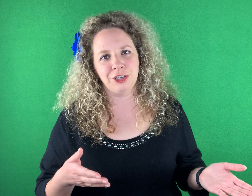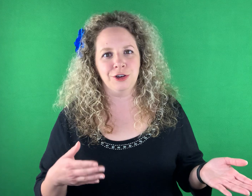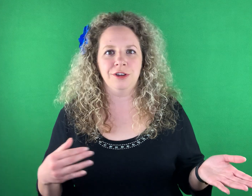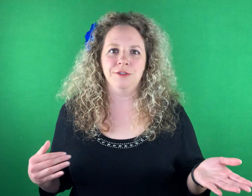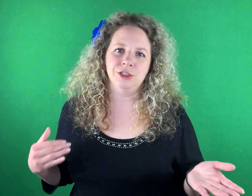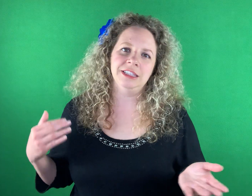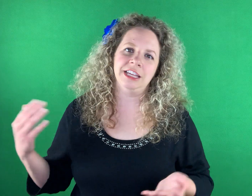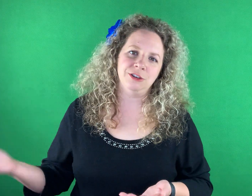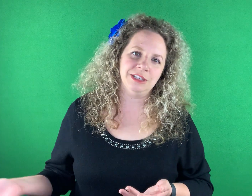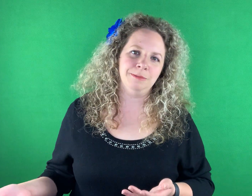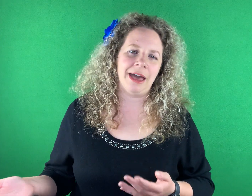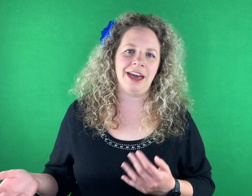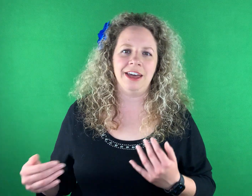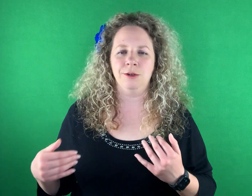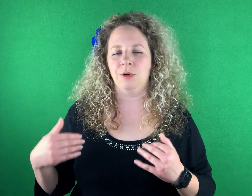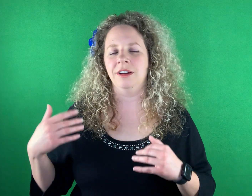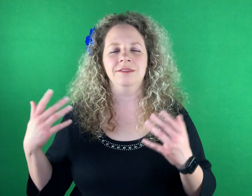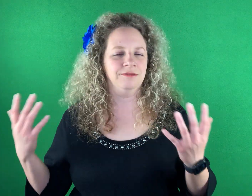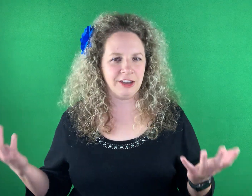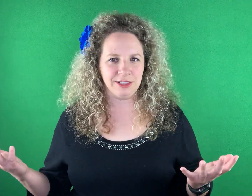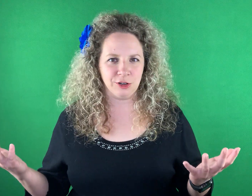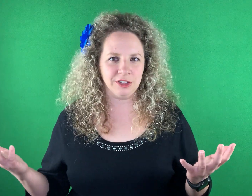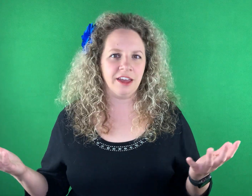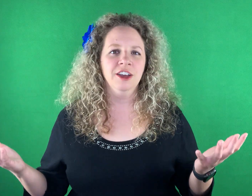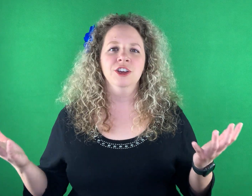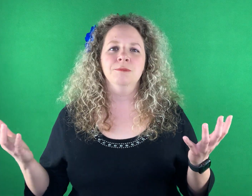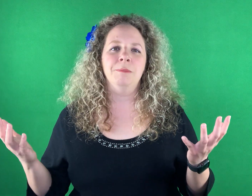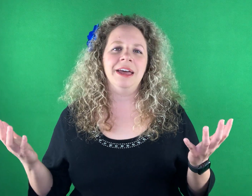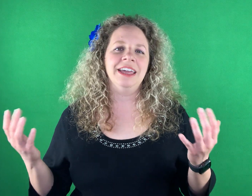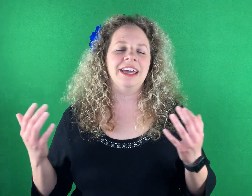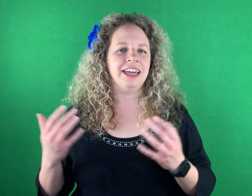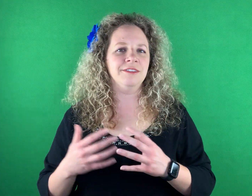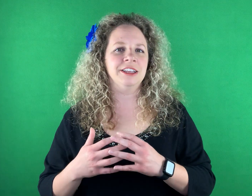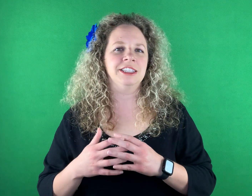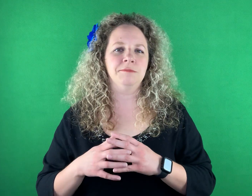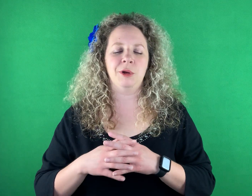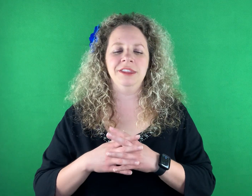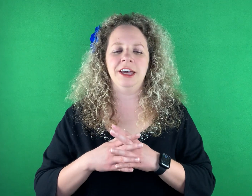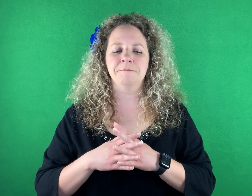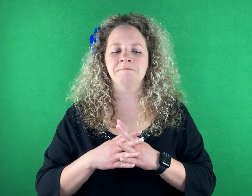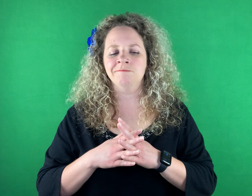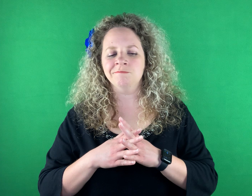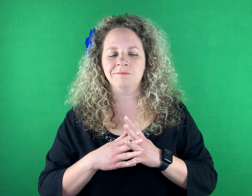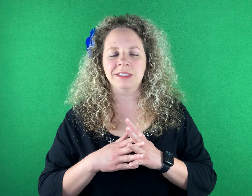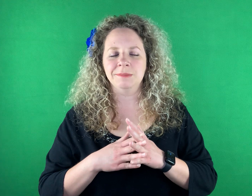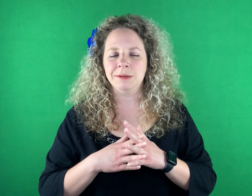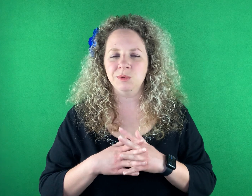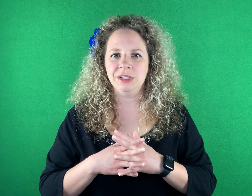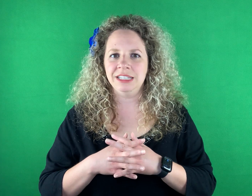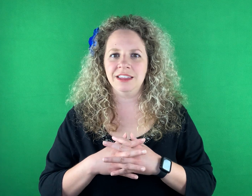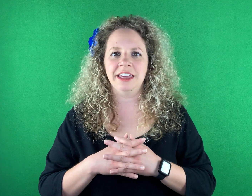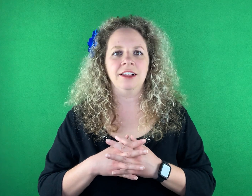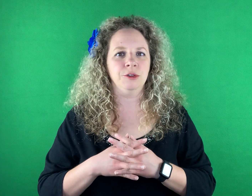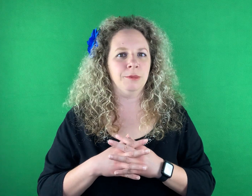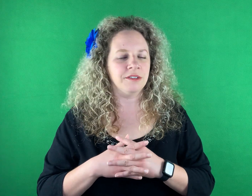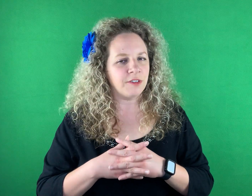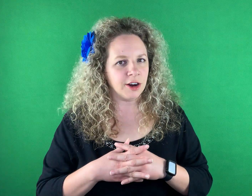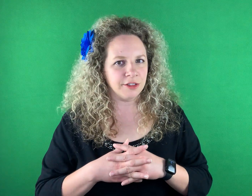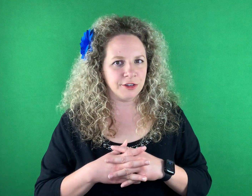good versus theirs is bad or vice versa. But it kind of gets to the point that sometimes we need to think a little bit farther